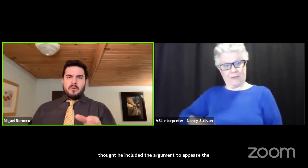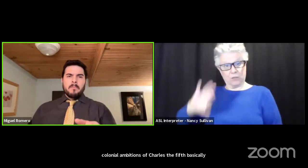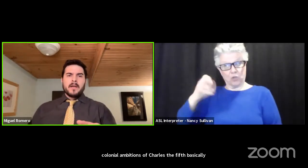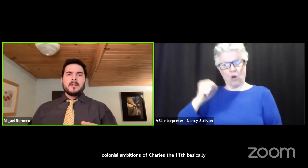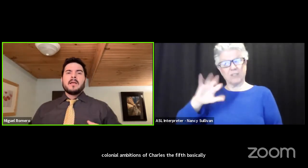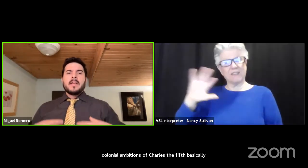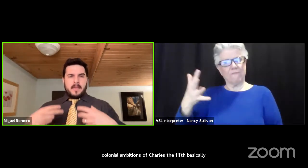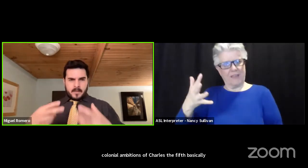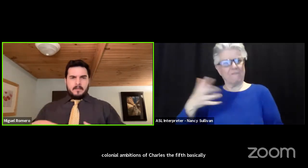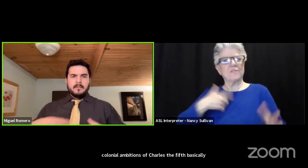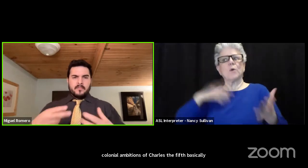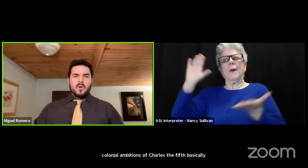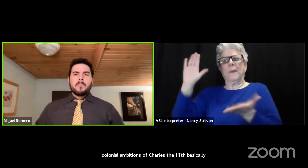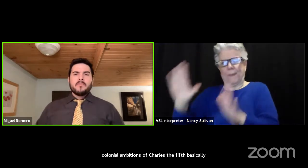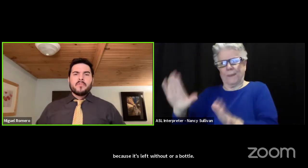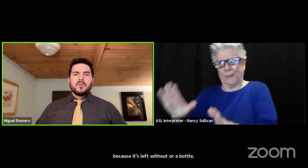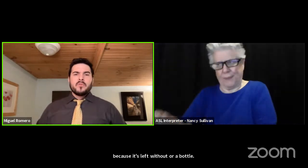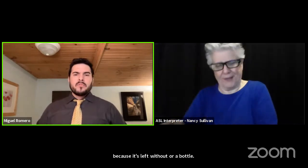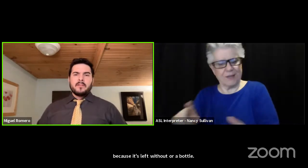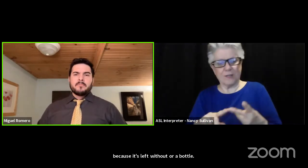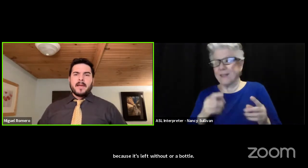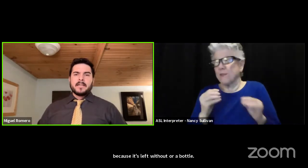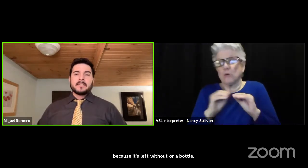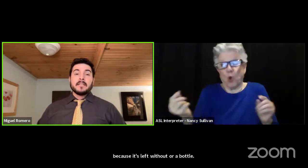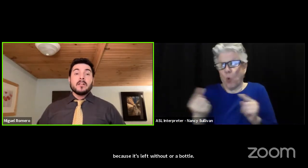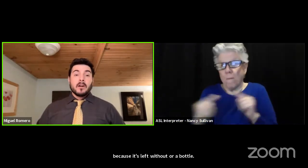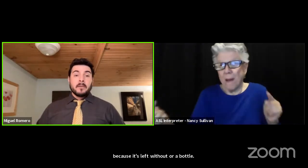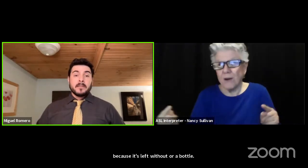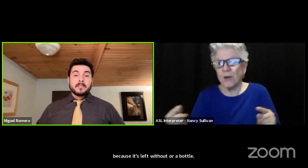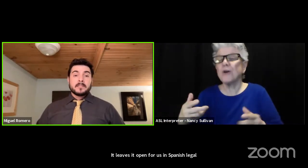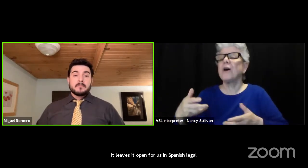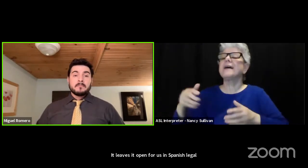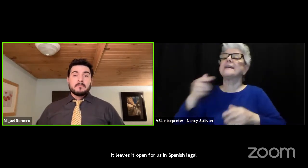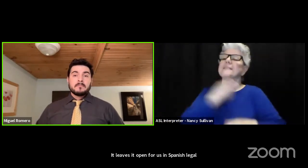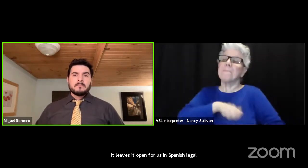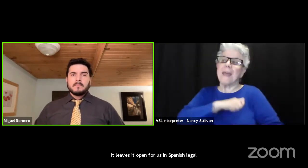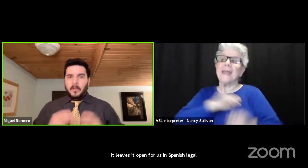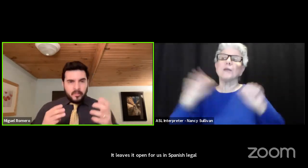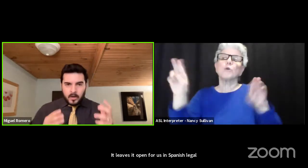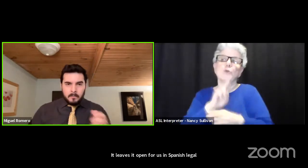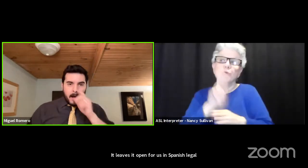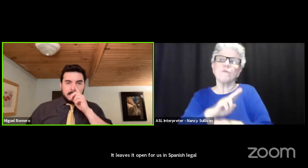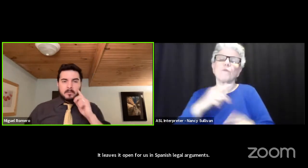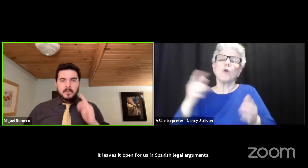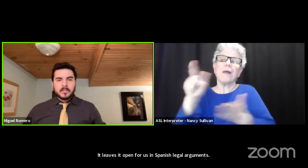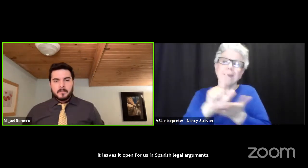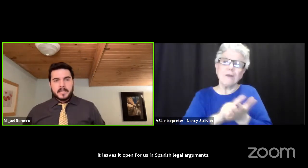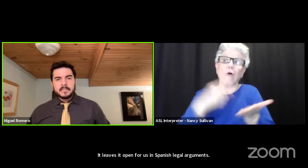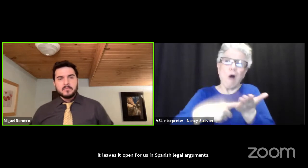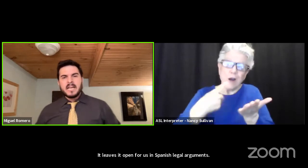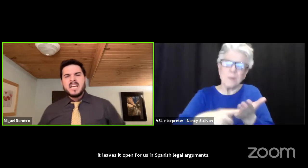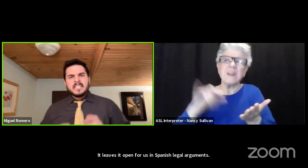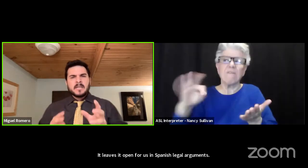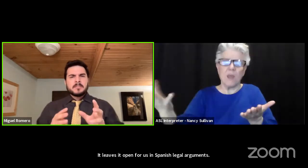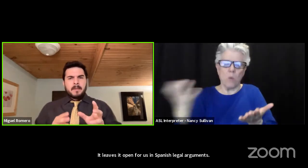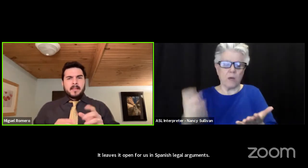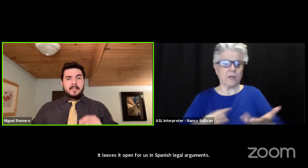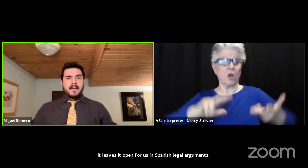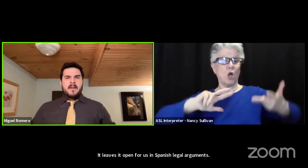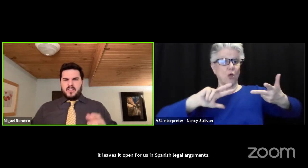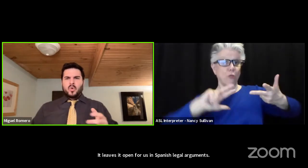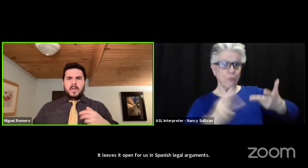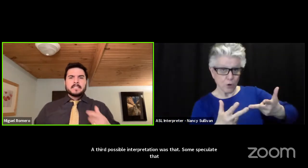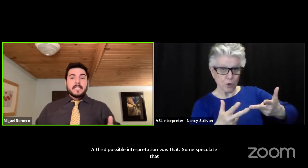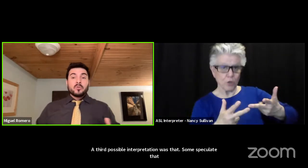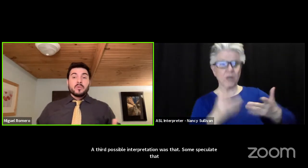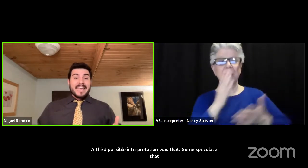left without a rebuttal, it leaves it open for use in Spanish legal arguments. A third possible interpretation was that some speculate